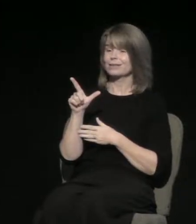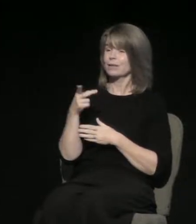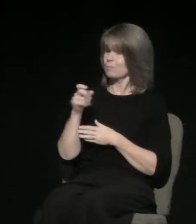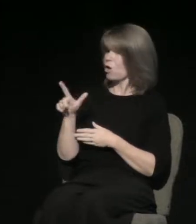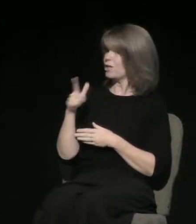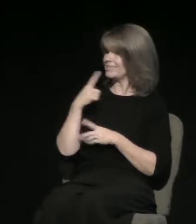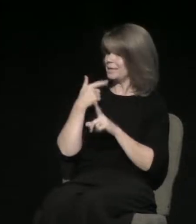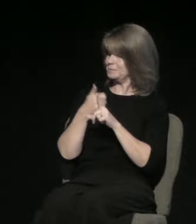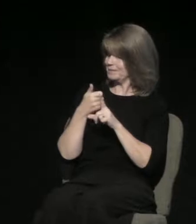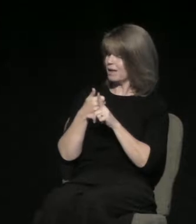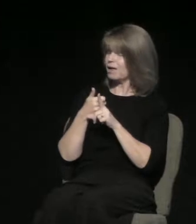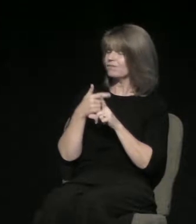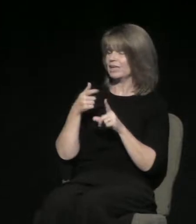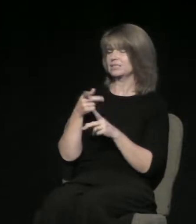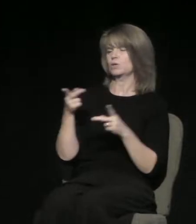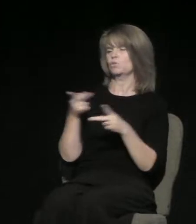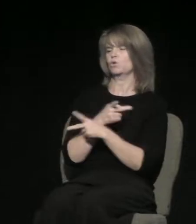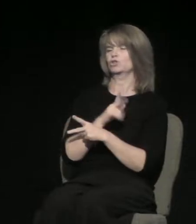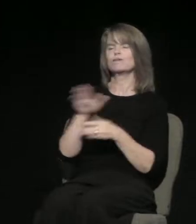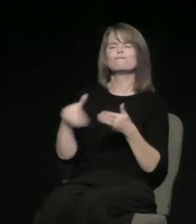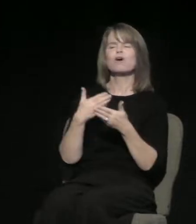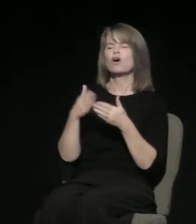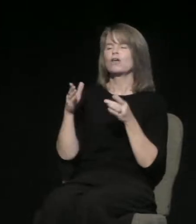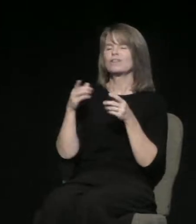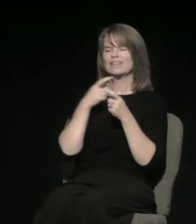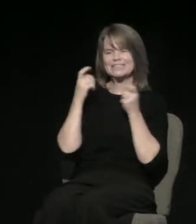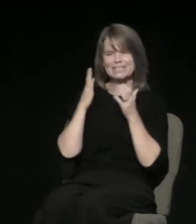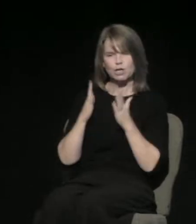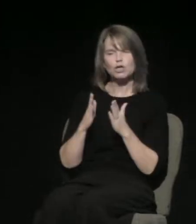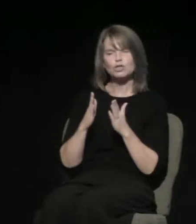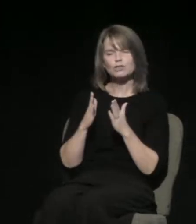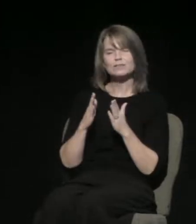Paul Said Of All The Sinners I'm The Worst